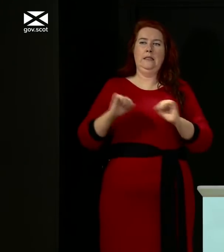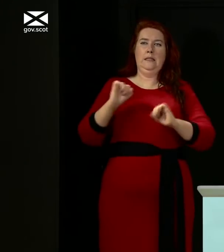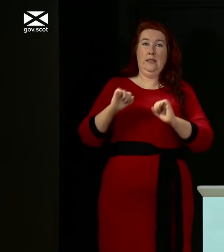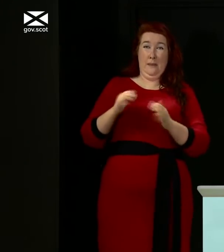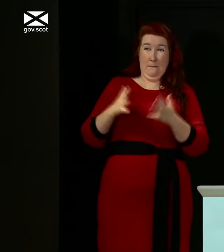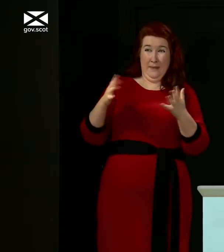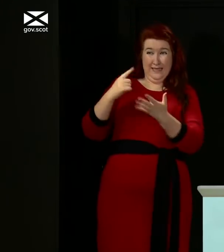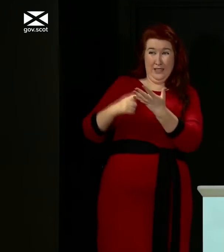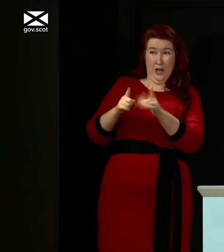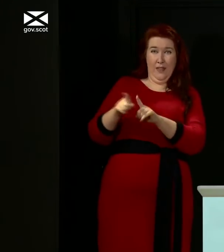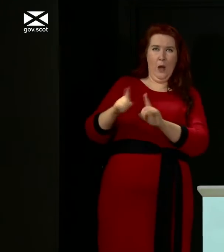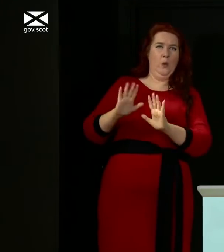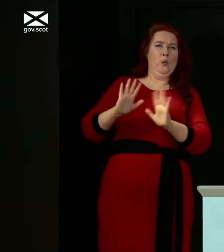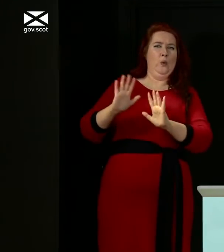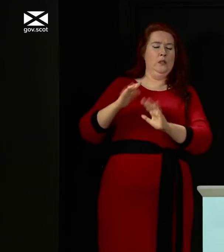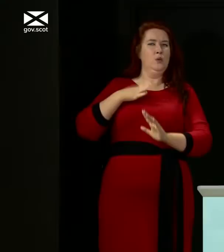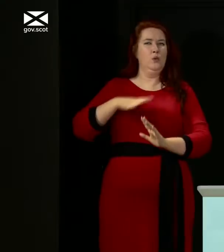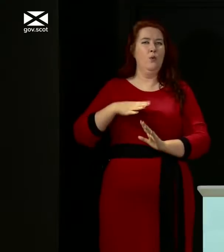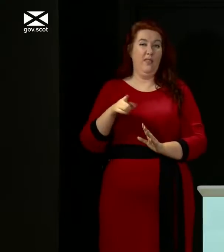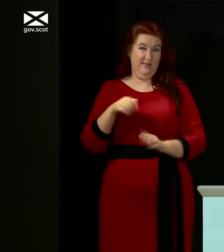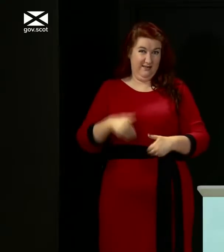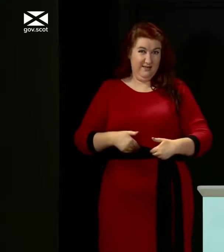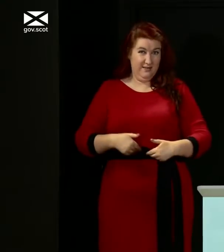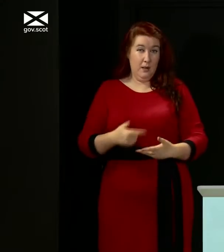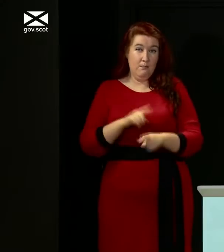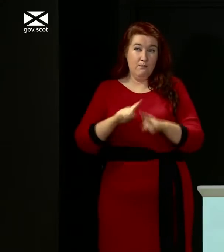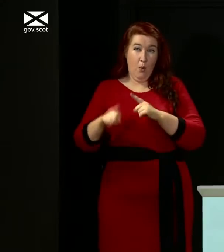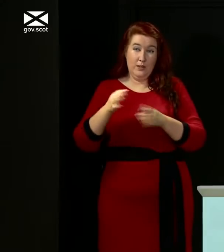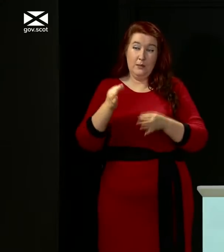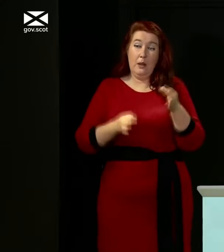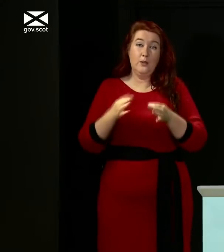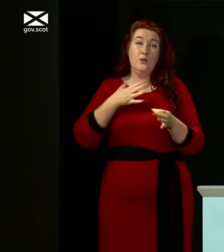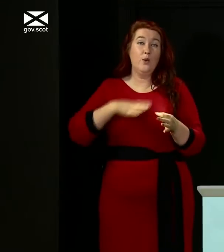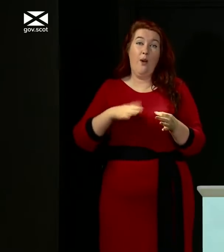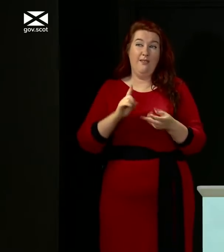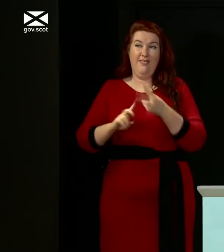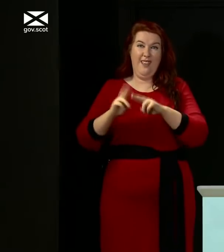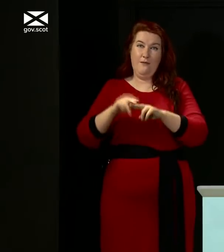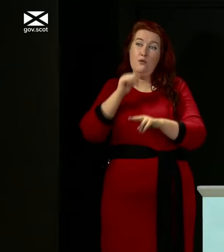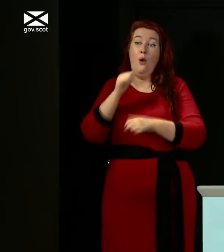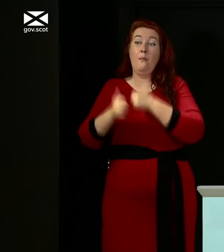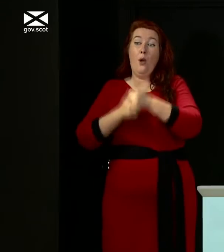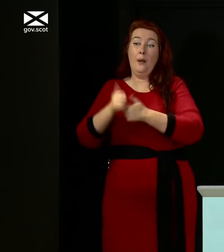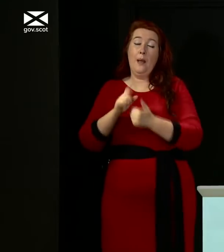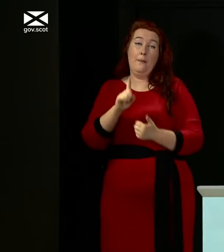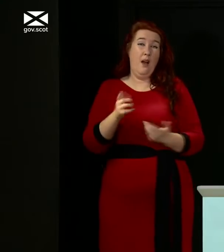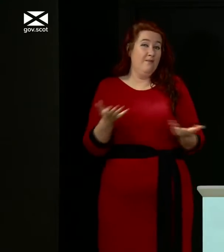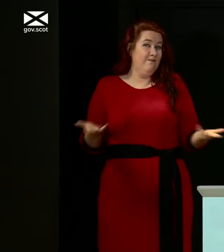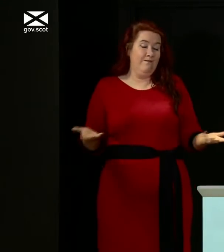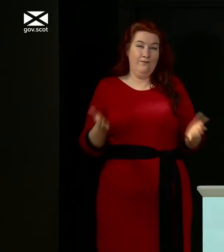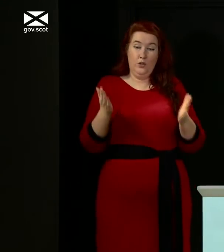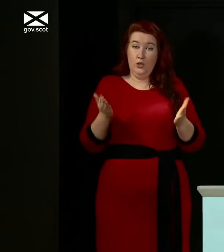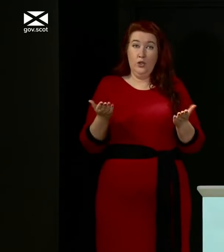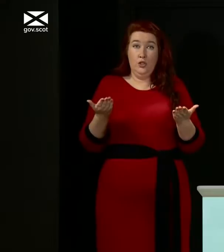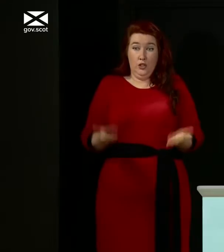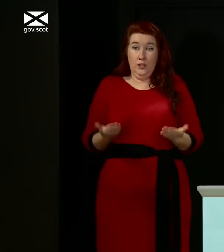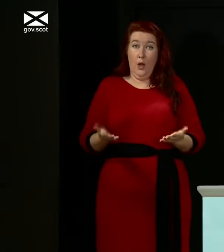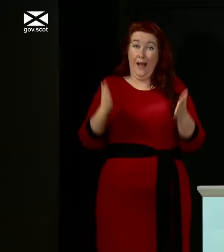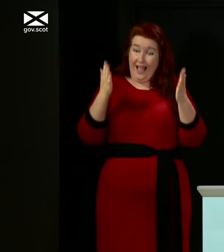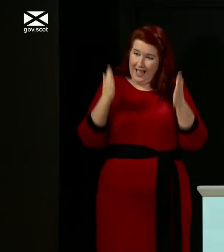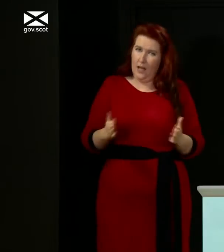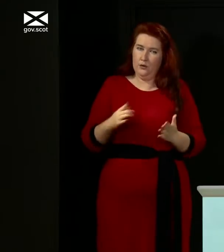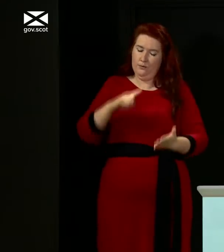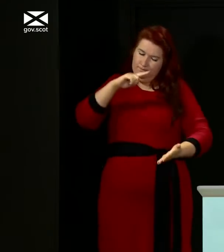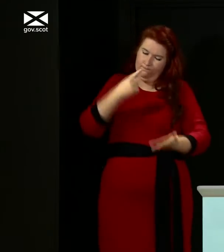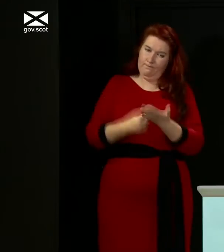taking difficult decisions that will be unpopular. But right now, the most important duty I've got is to take the tough and